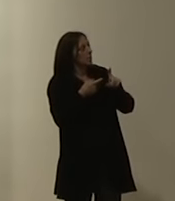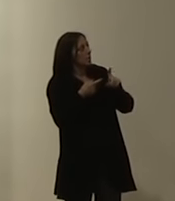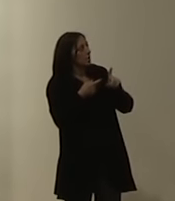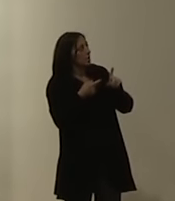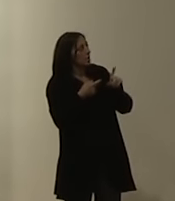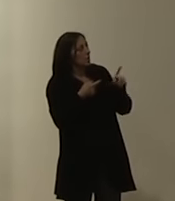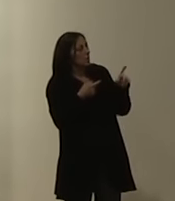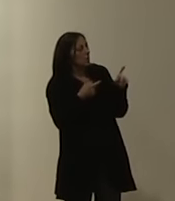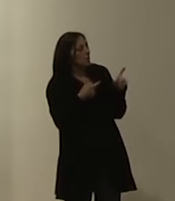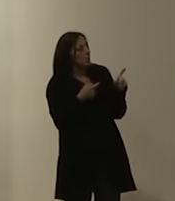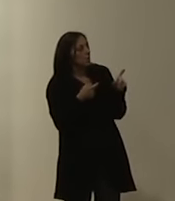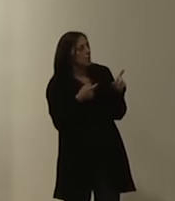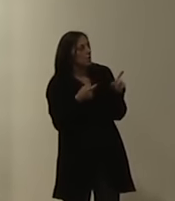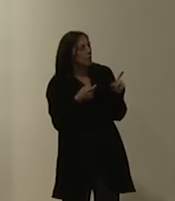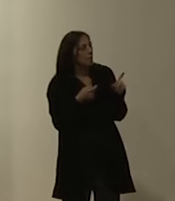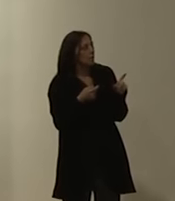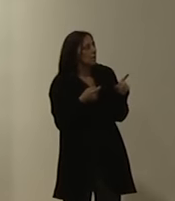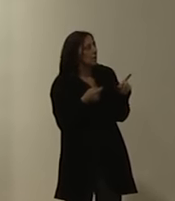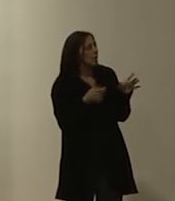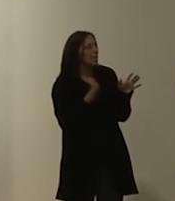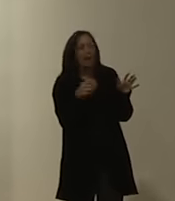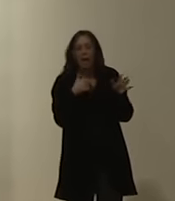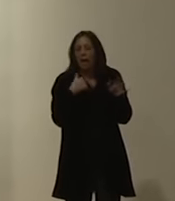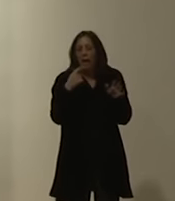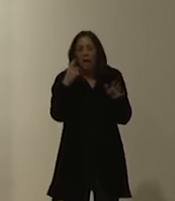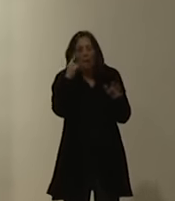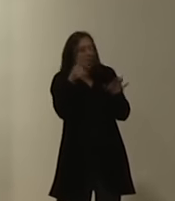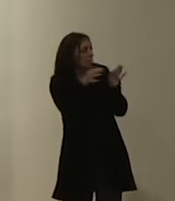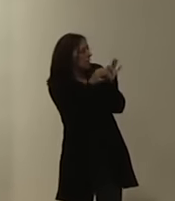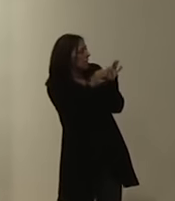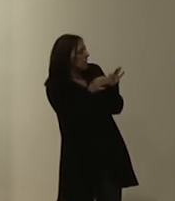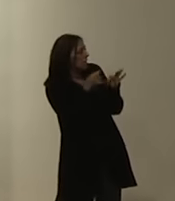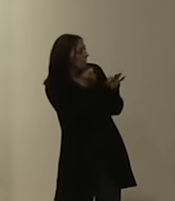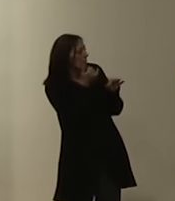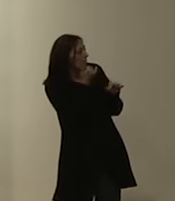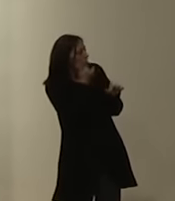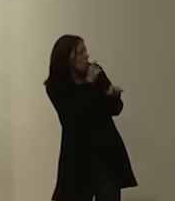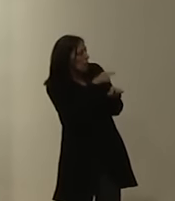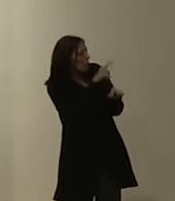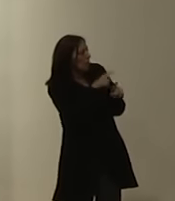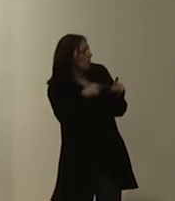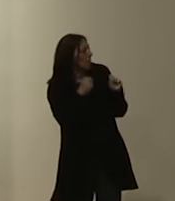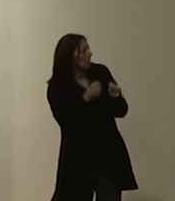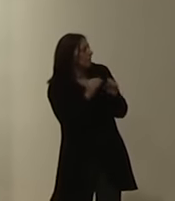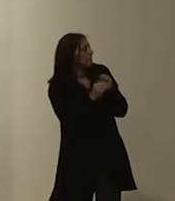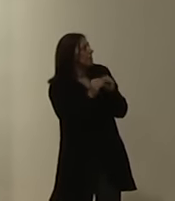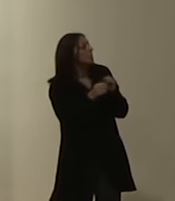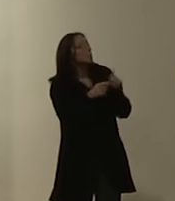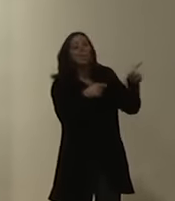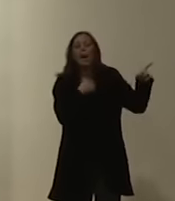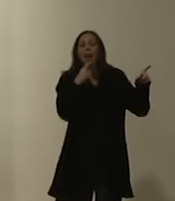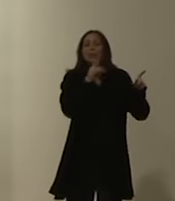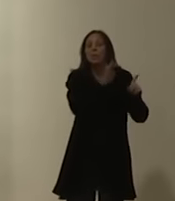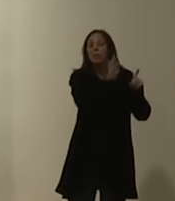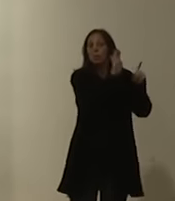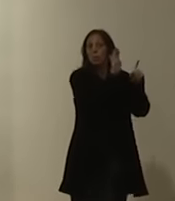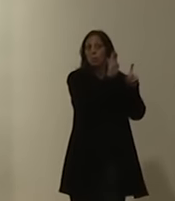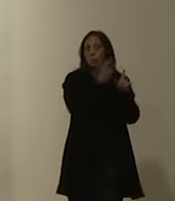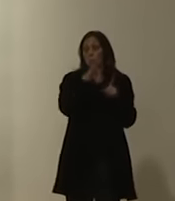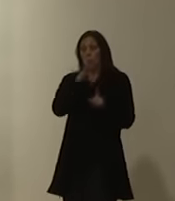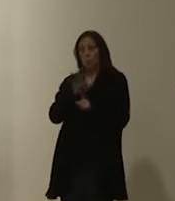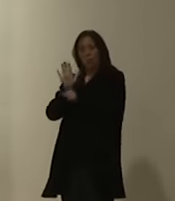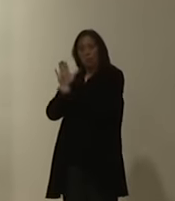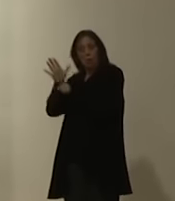this wrong, but it's pretty close and I can correct it. But I think it was, yeah, it was her father who went to take care of his father, who